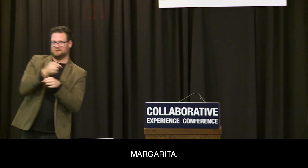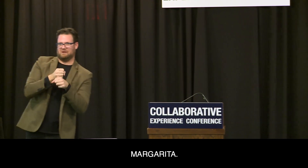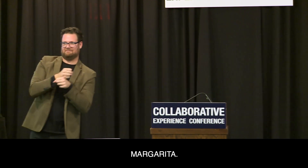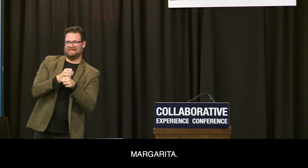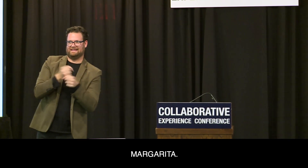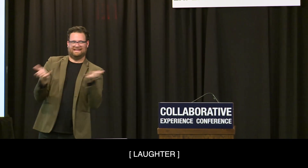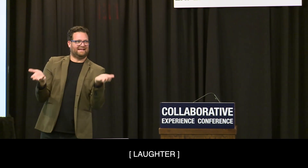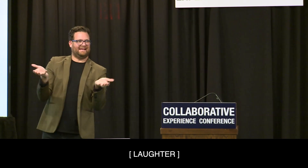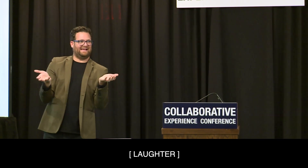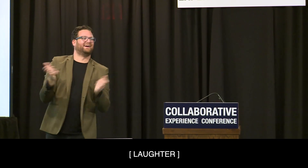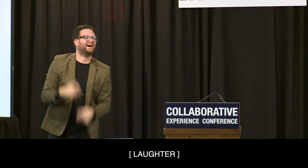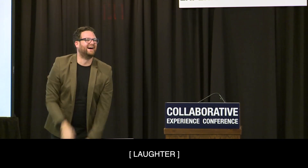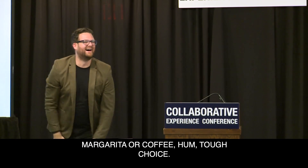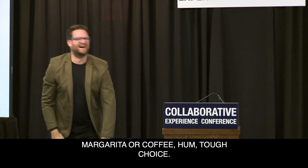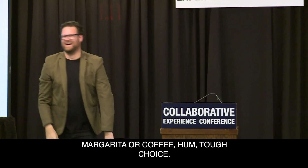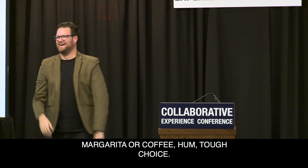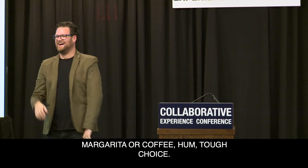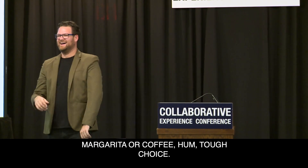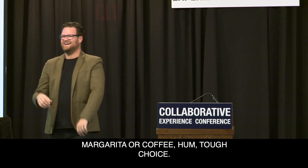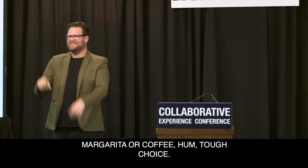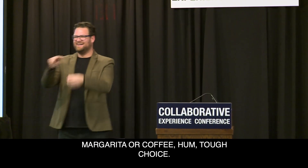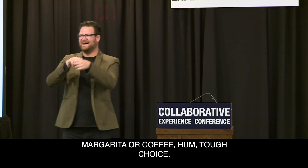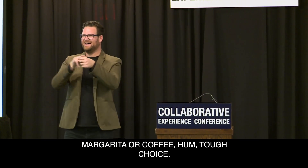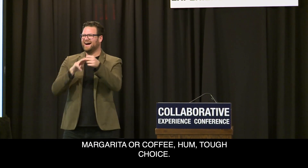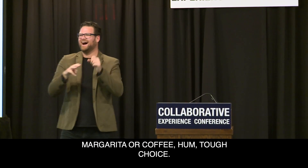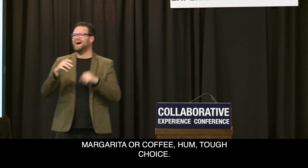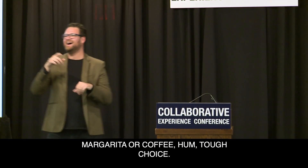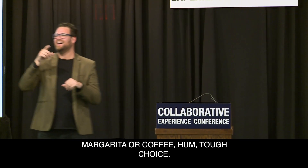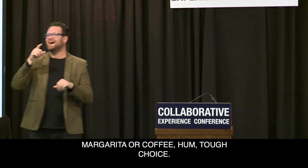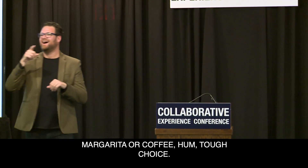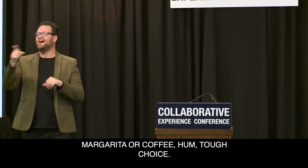margarita. Margarita or coffee? Tough choice.